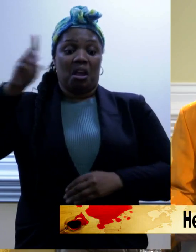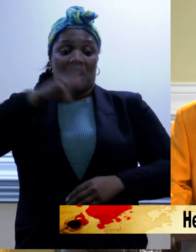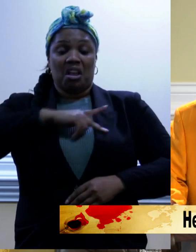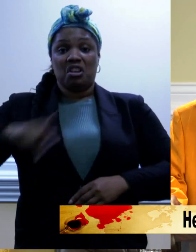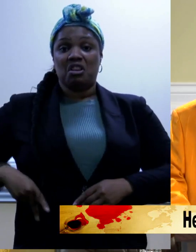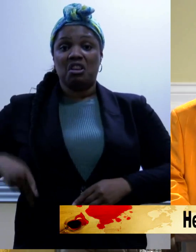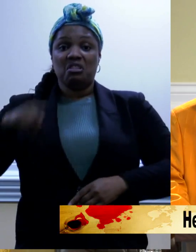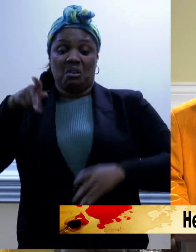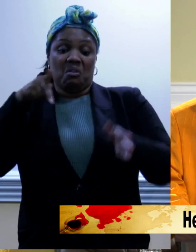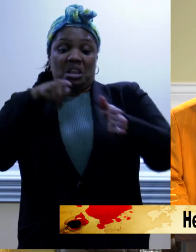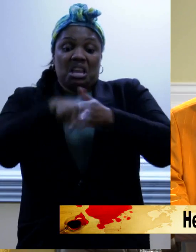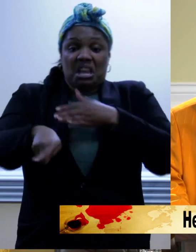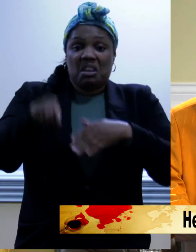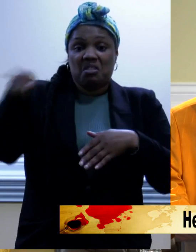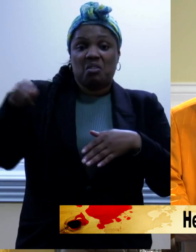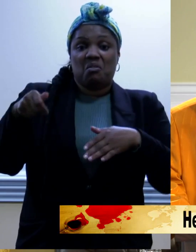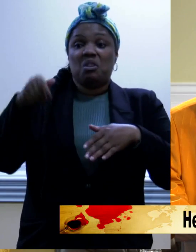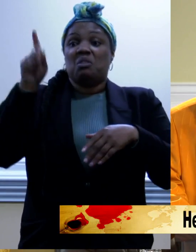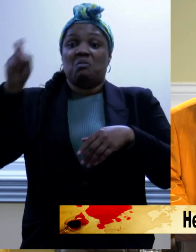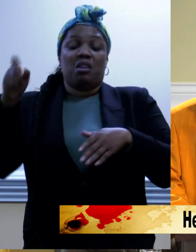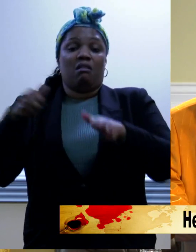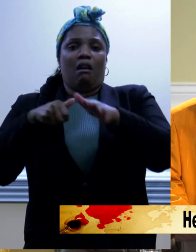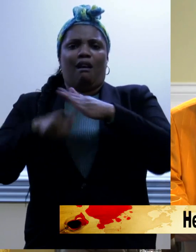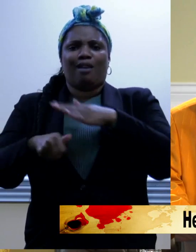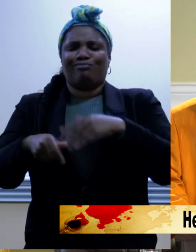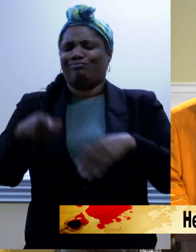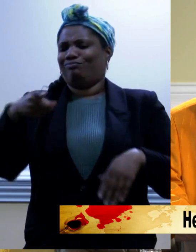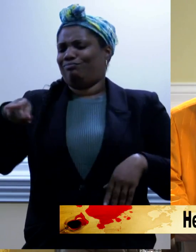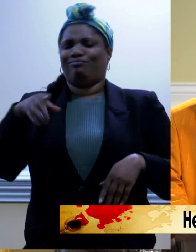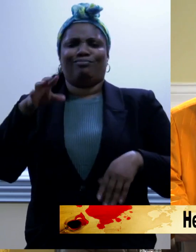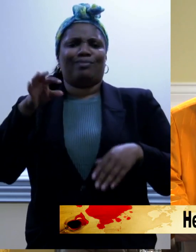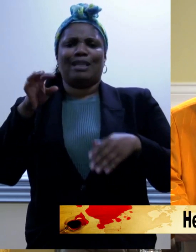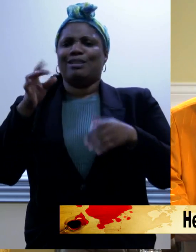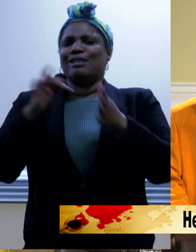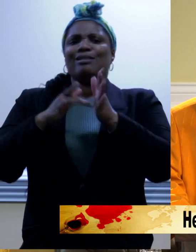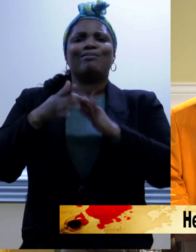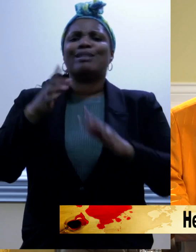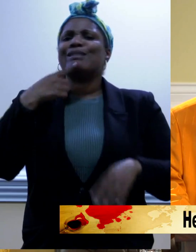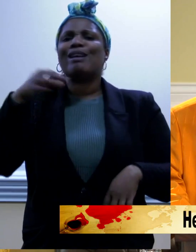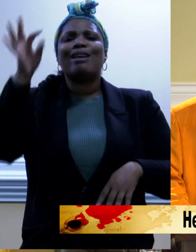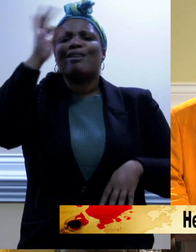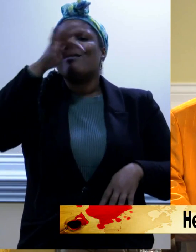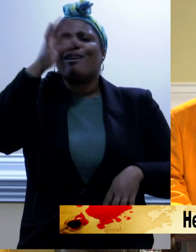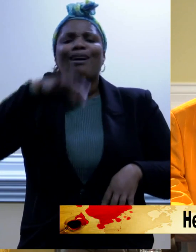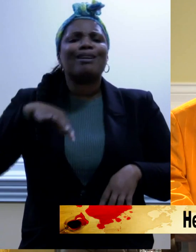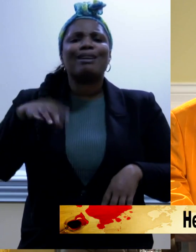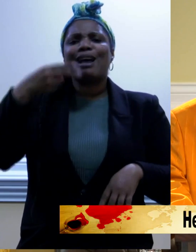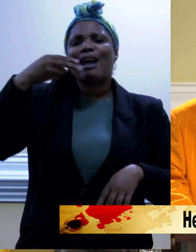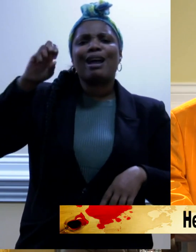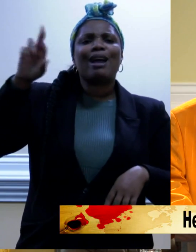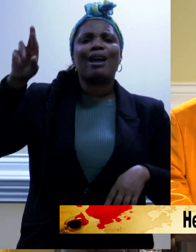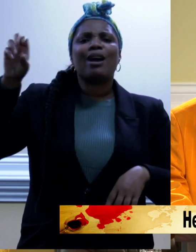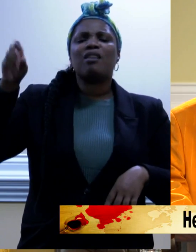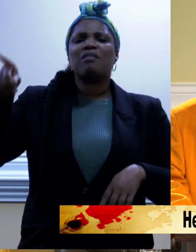better hide. He said, I want you to tell that old fox Herod, the day I heal the